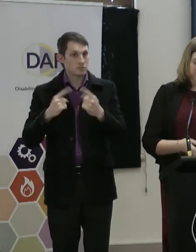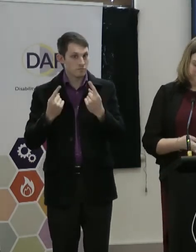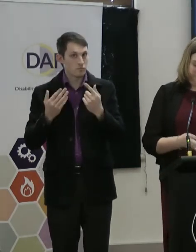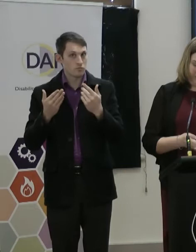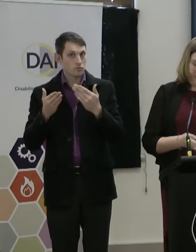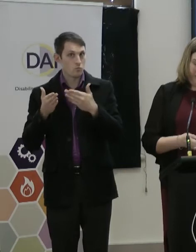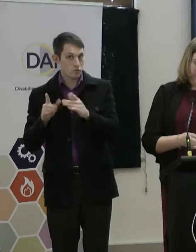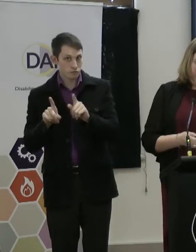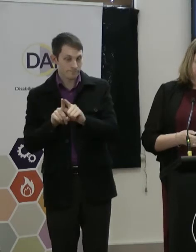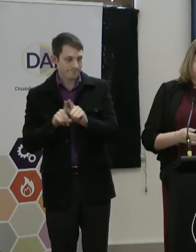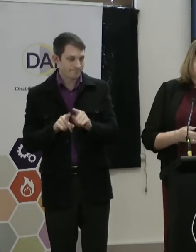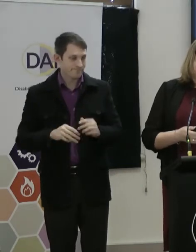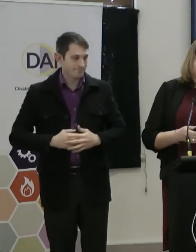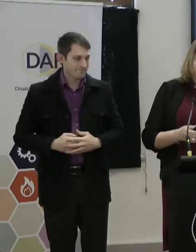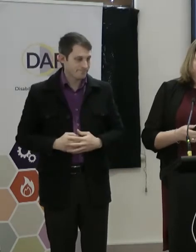there.